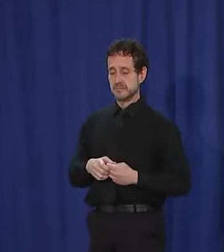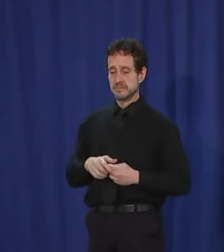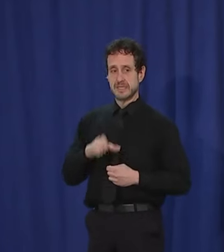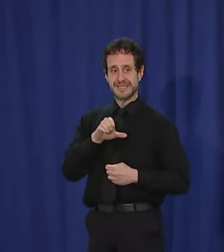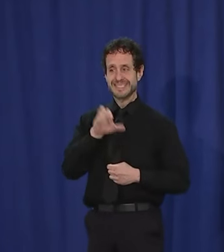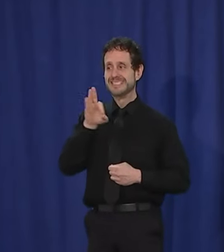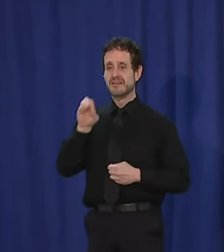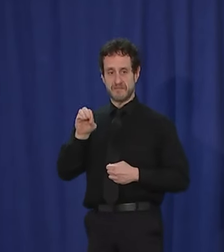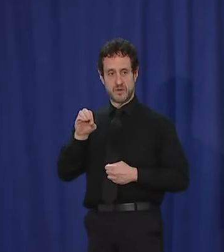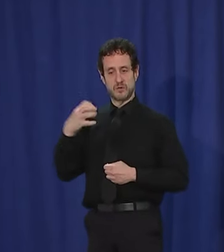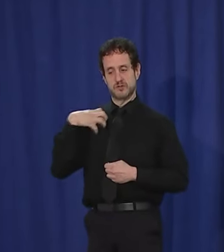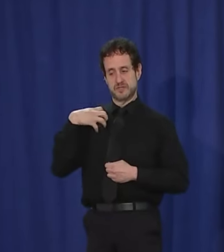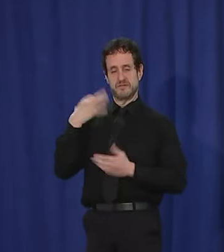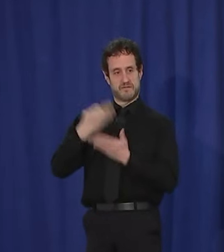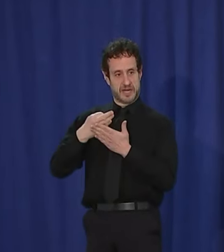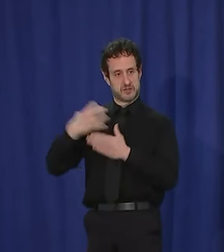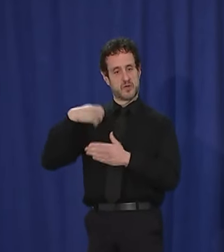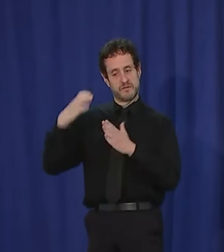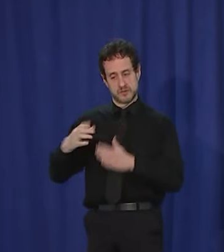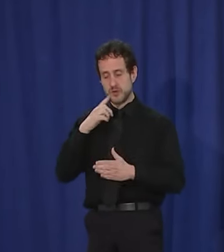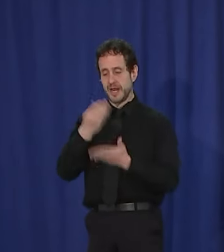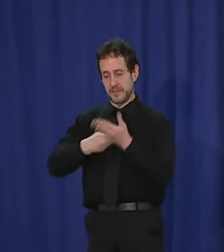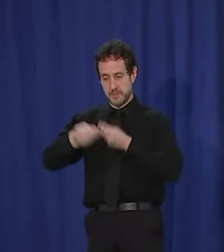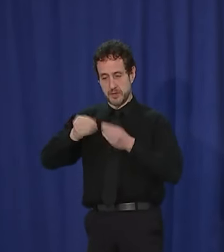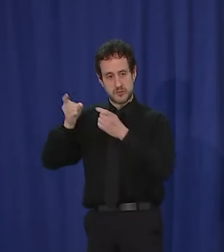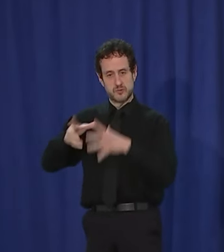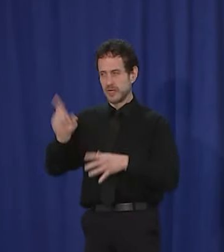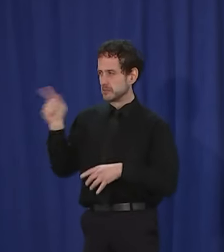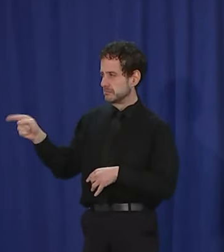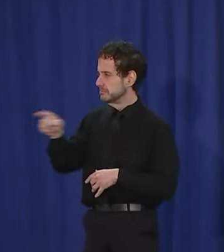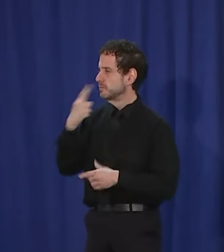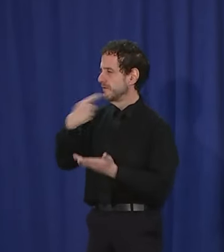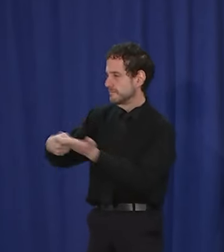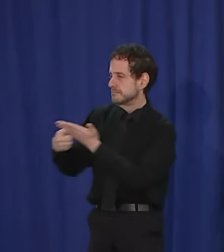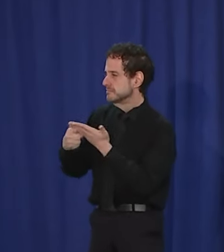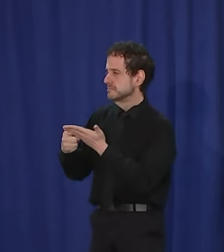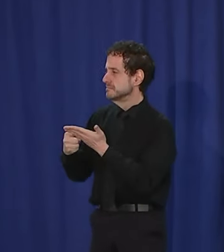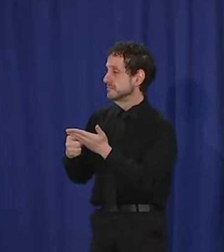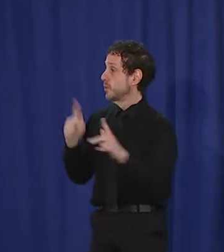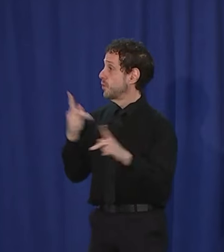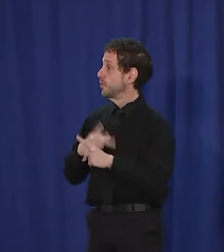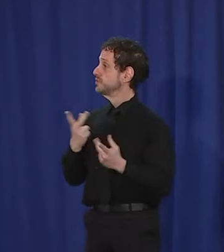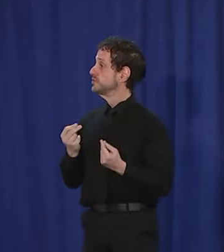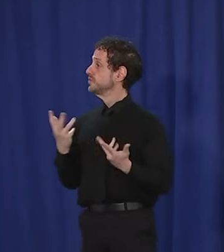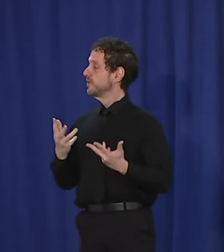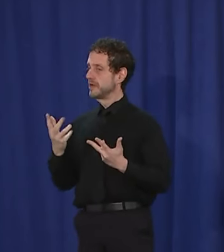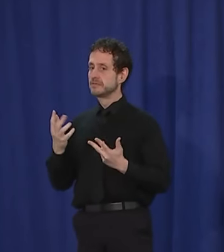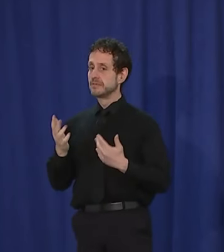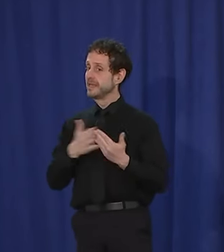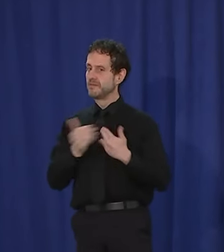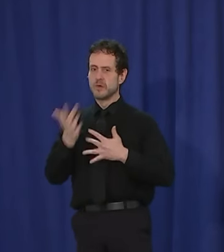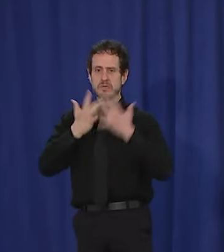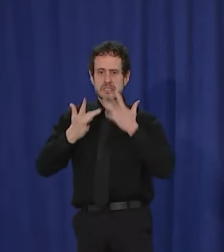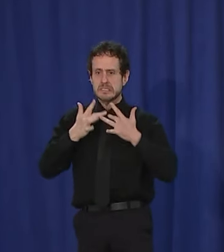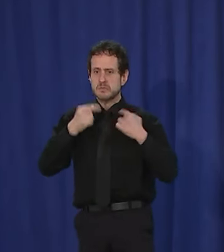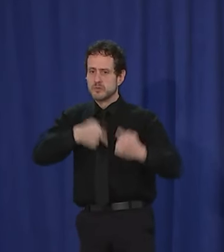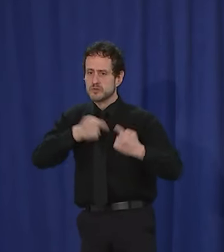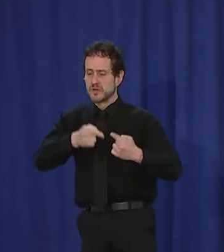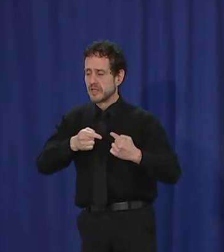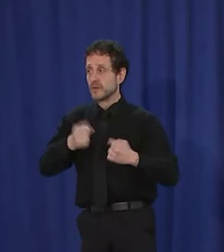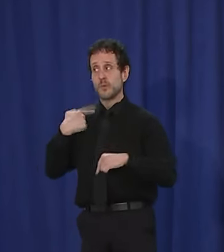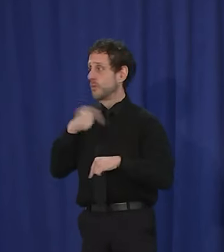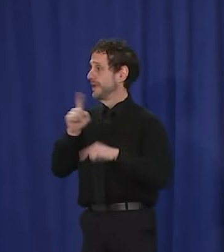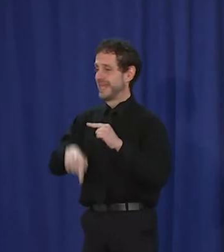and our budget director, we believe that the worst thing that we can do when we're going through this kind of struggle is slash city